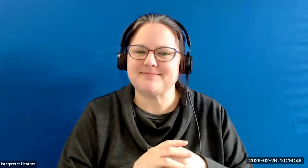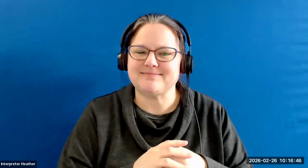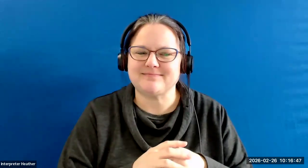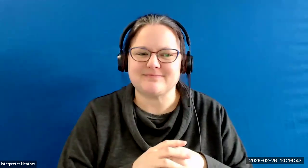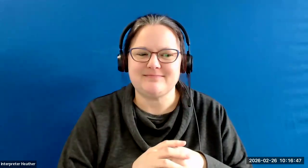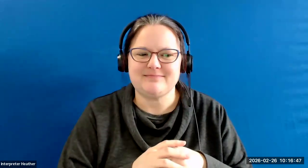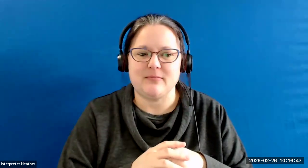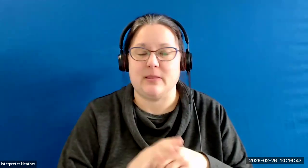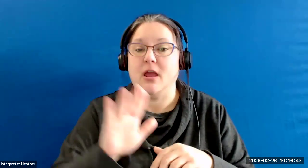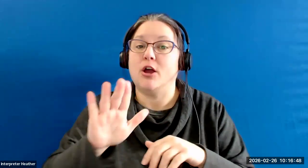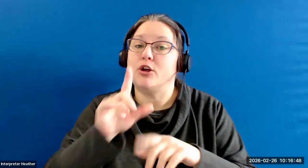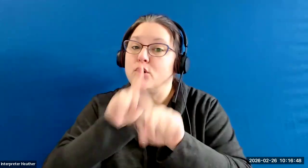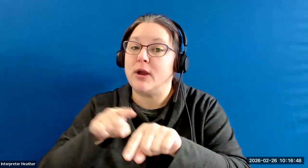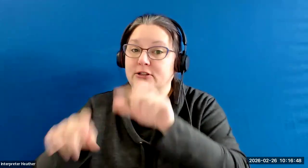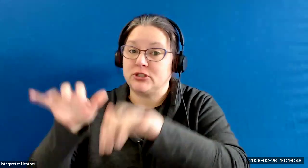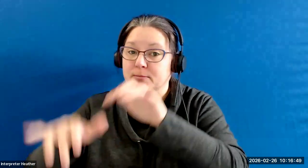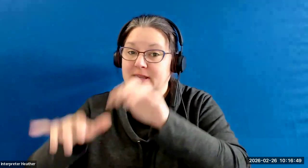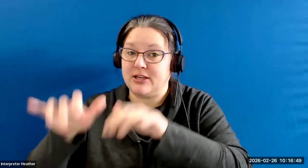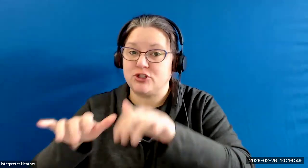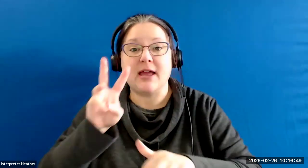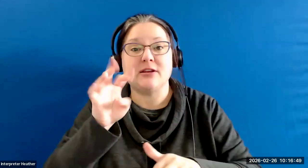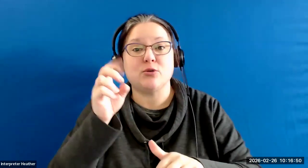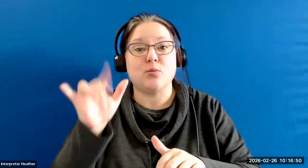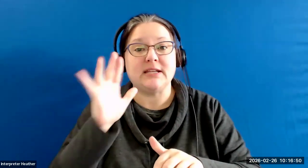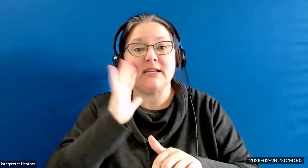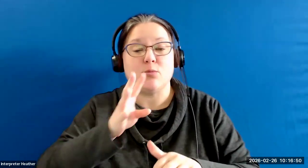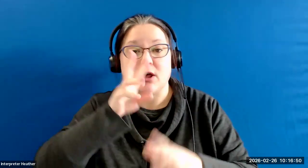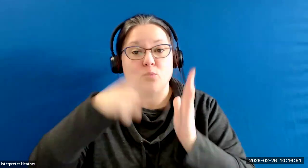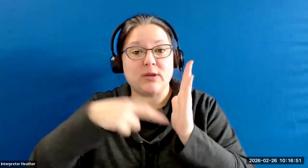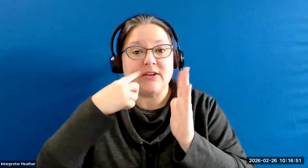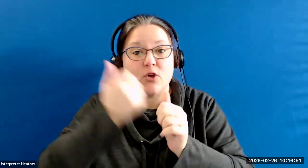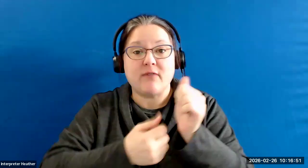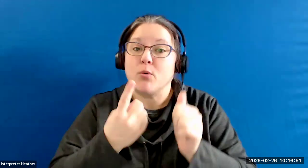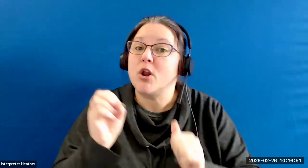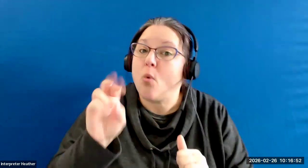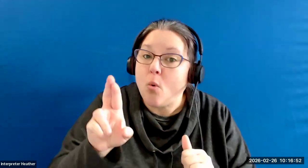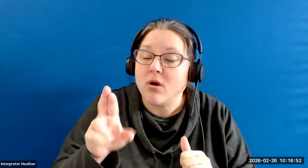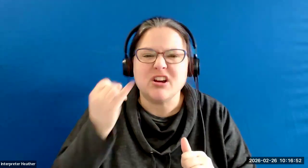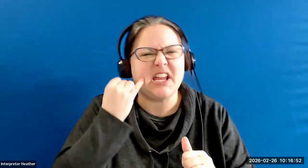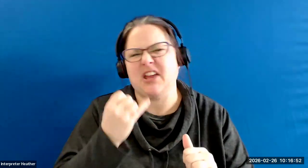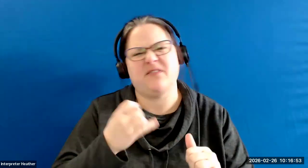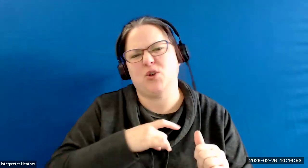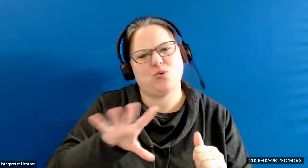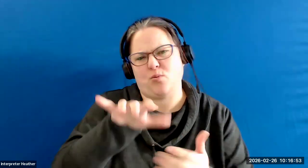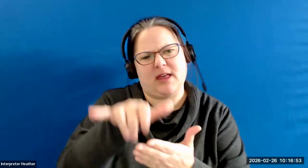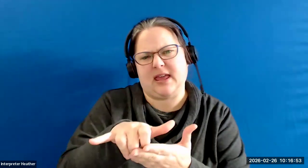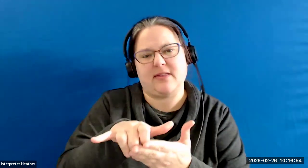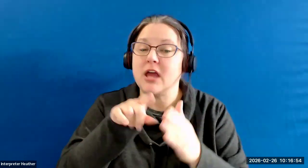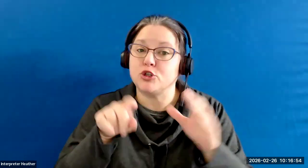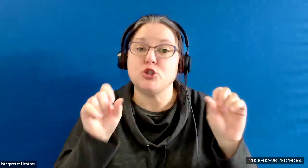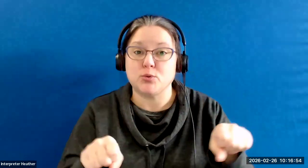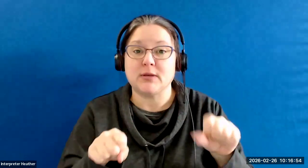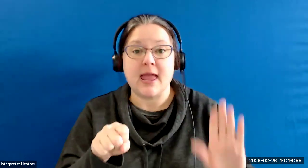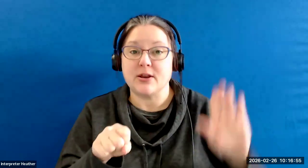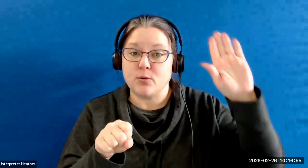Please put your answers in the chat for Wendy to read aloud for everyone, or if the chat doesn't work well for you, feel free